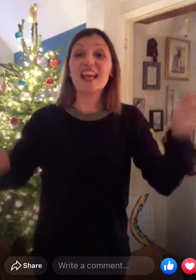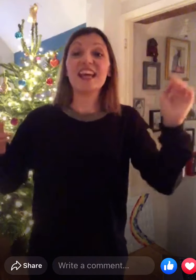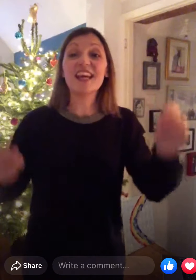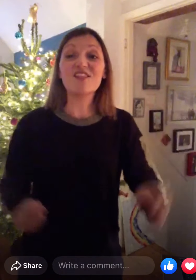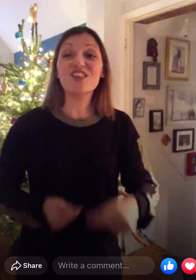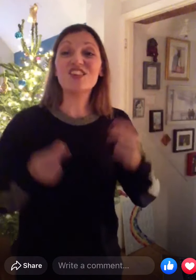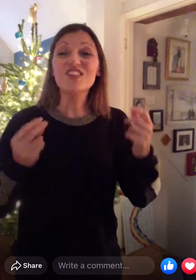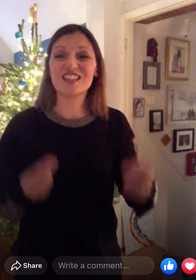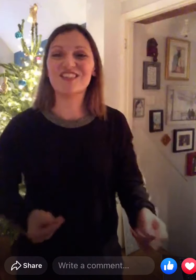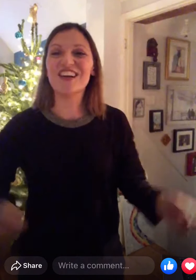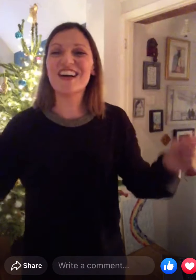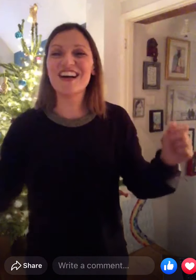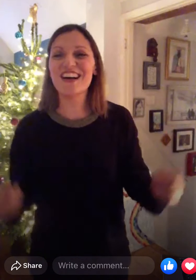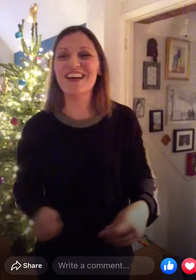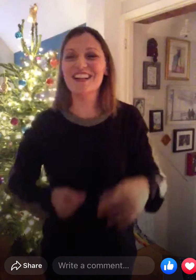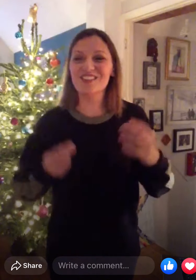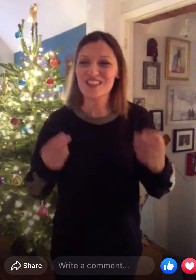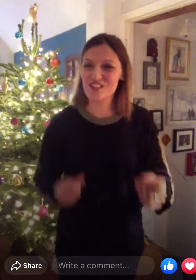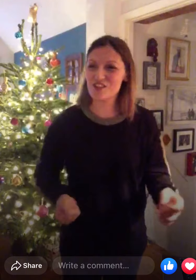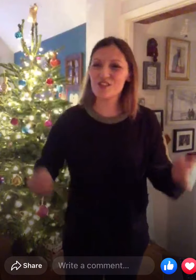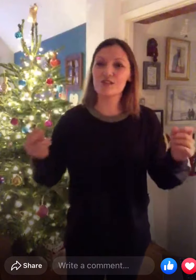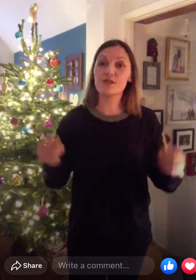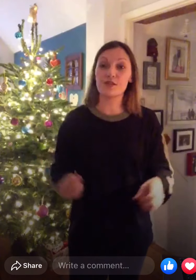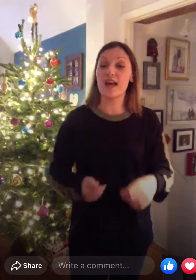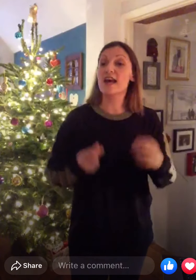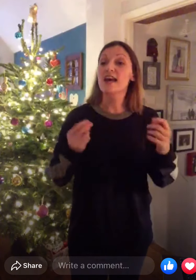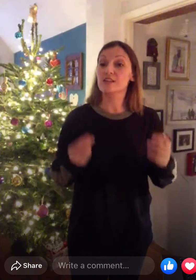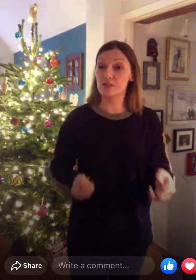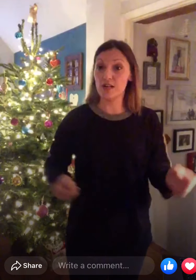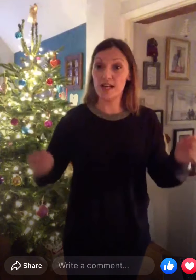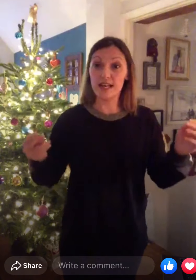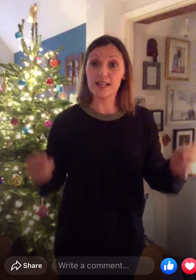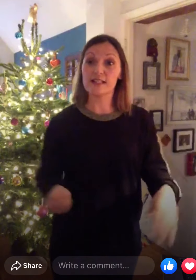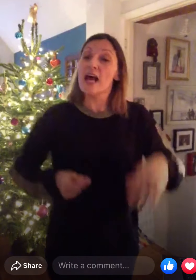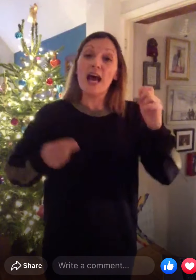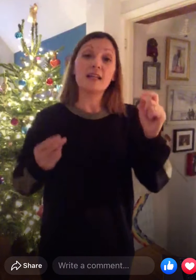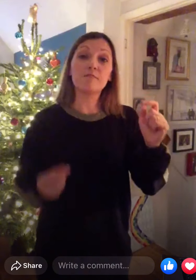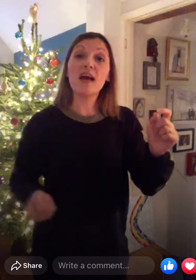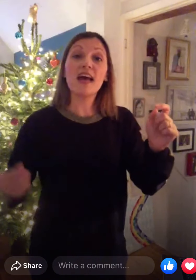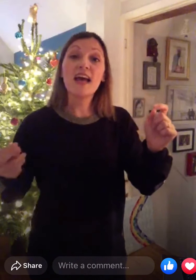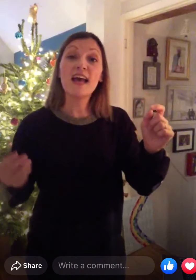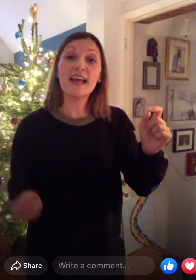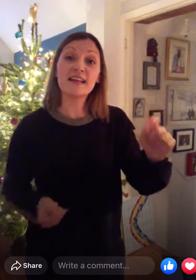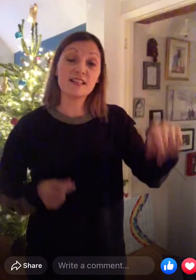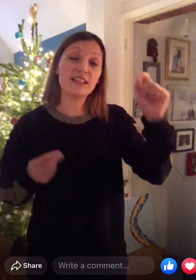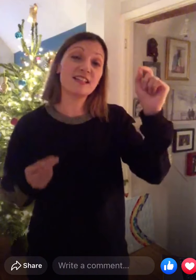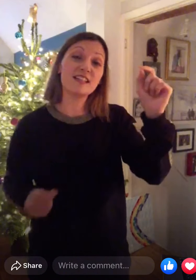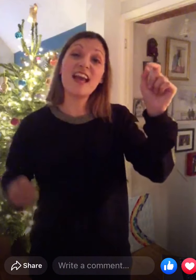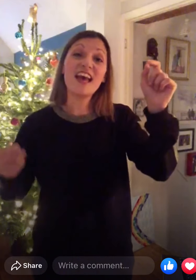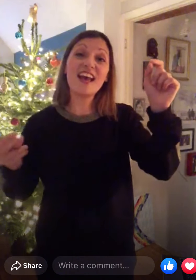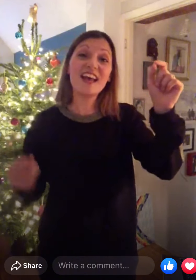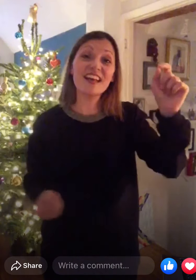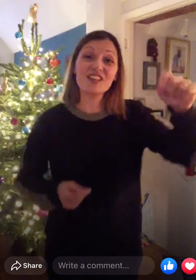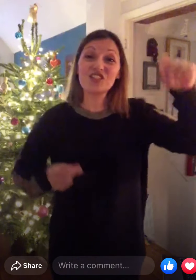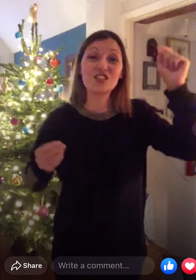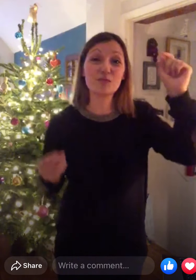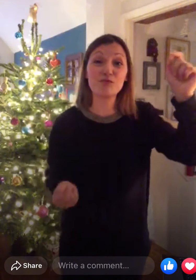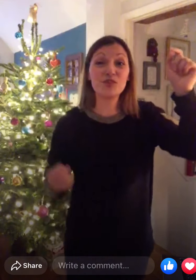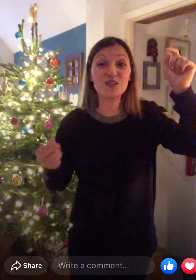rules the world with truth and grace. And makes the nations prove